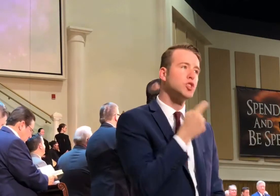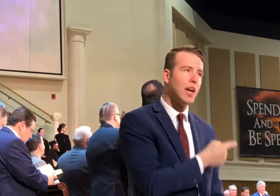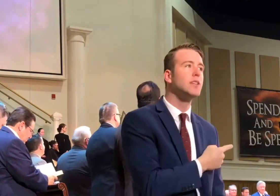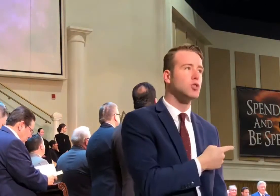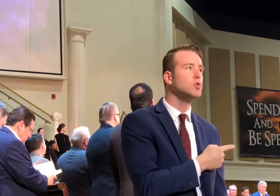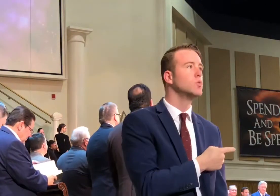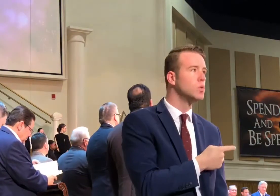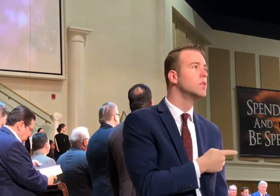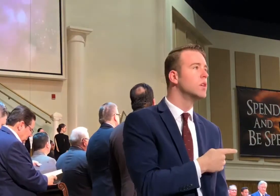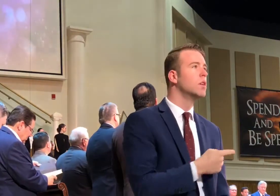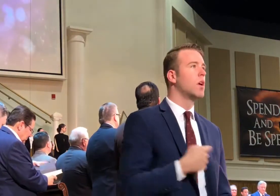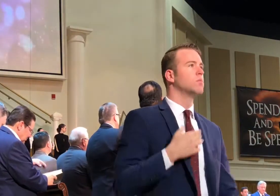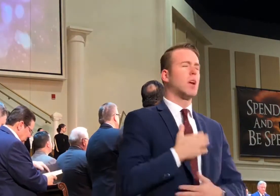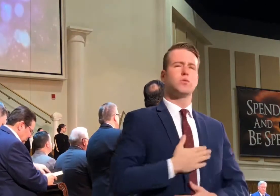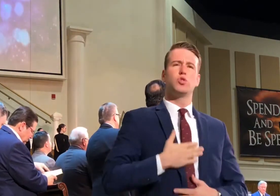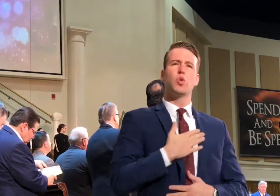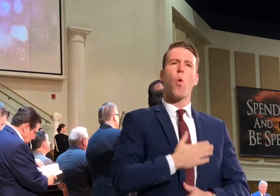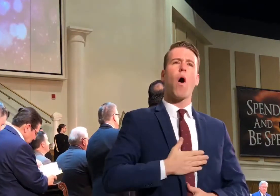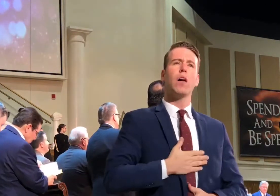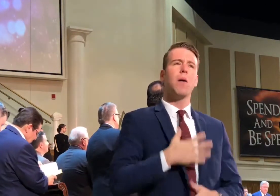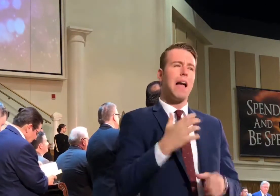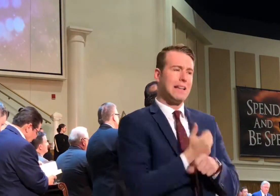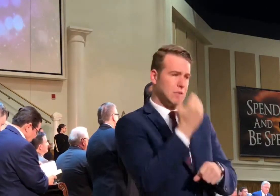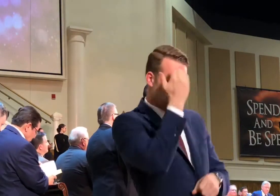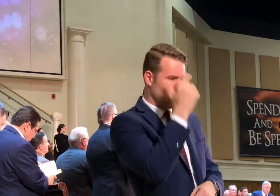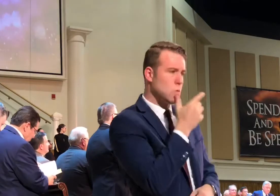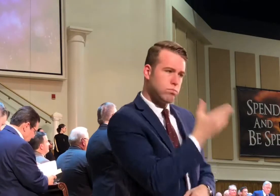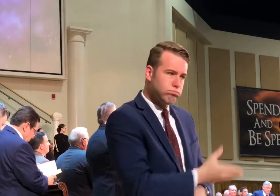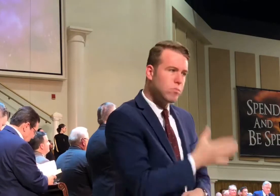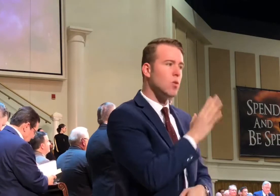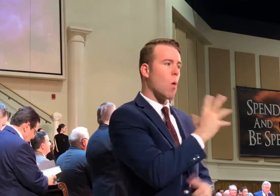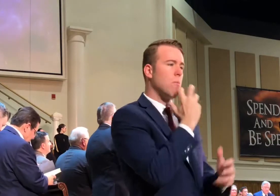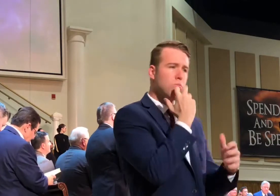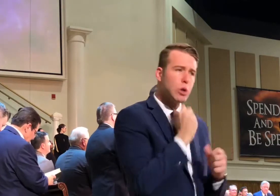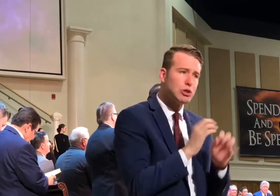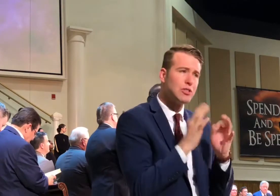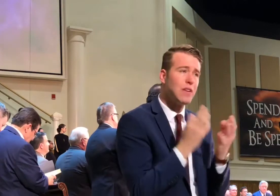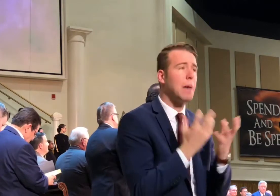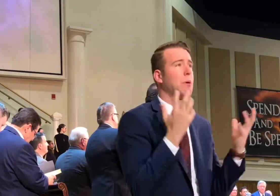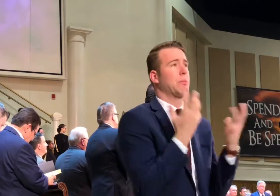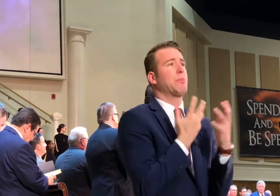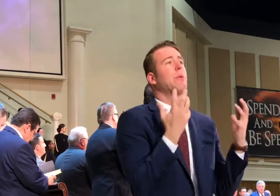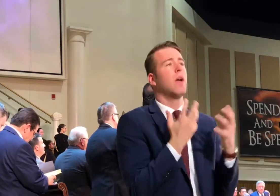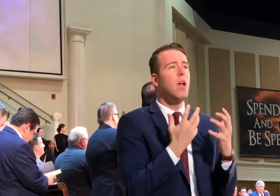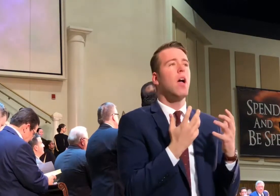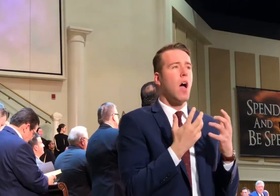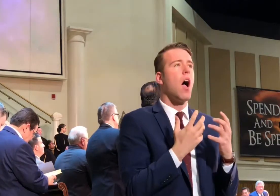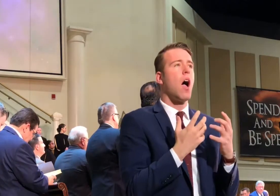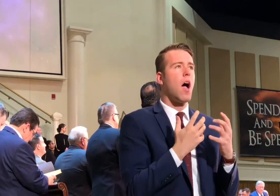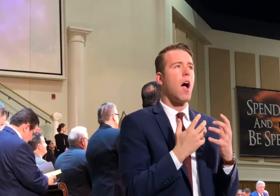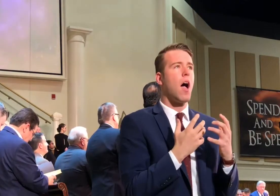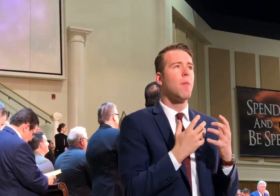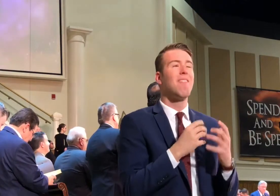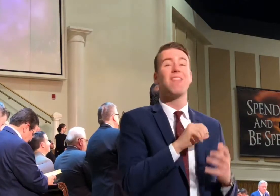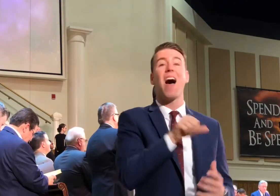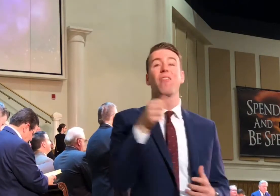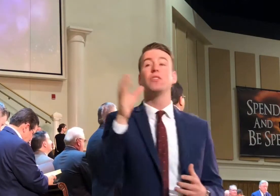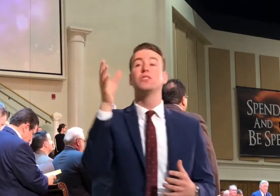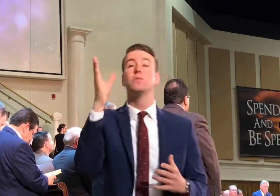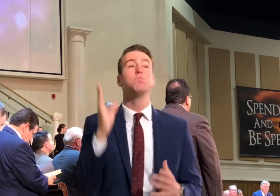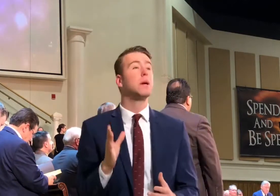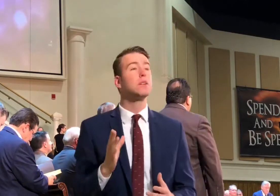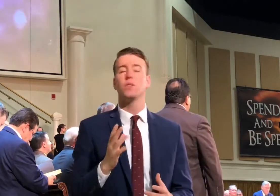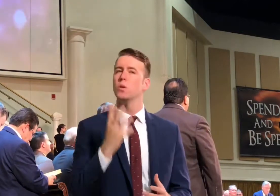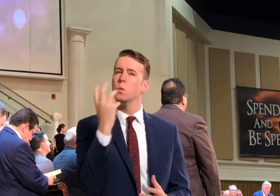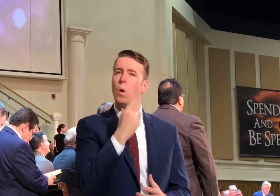have enjoyed so much getting to know you and your precious family. And this other speakers.